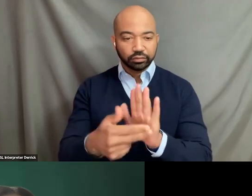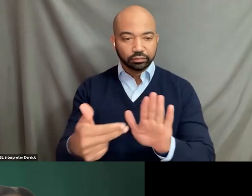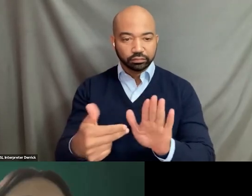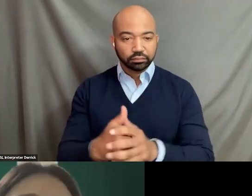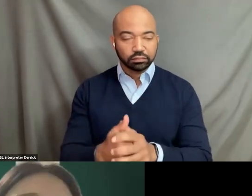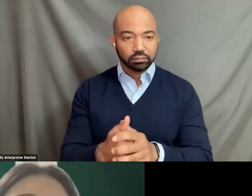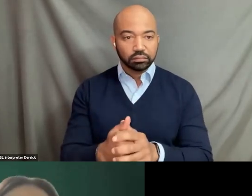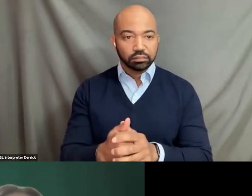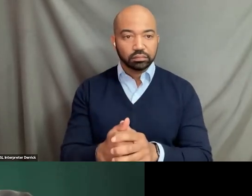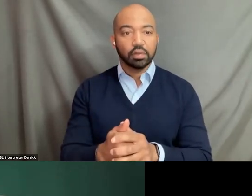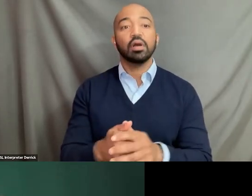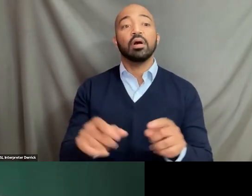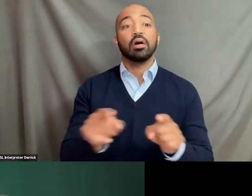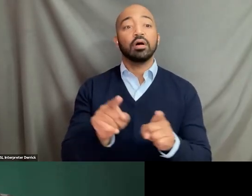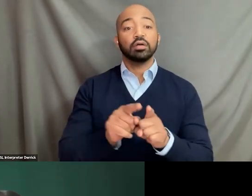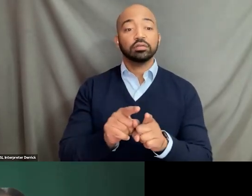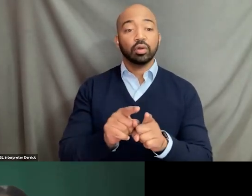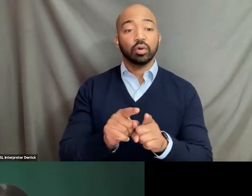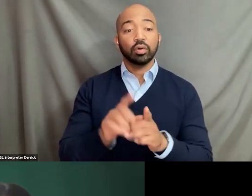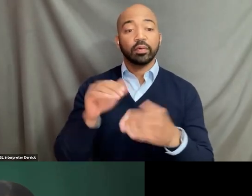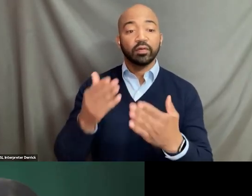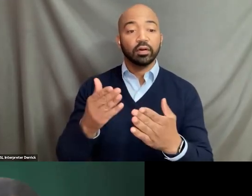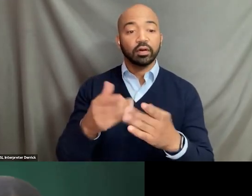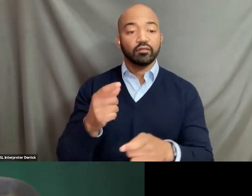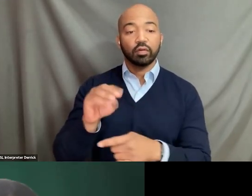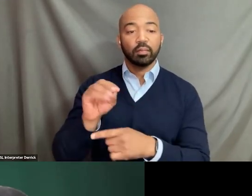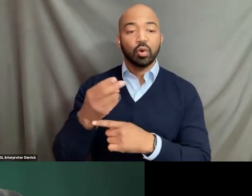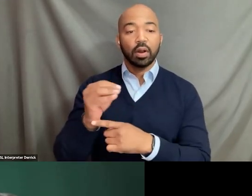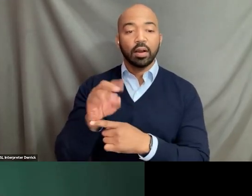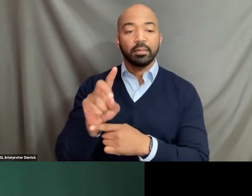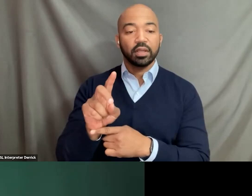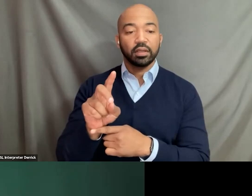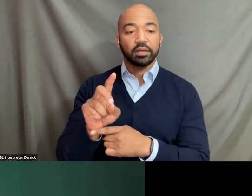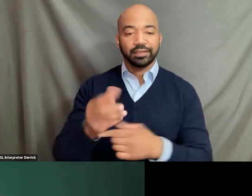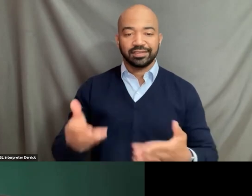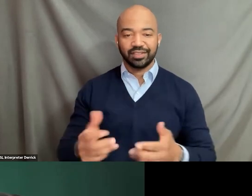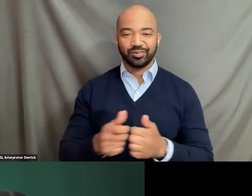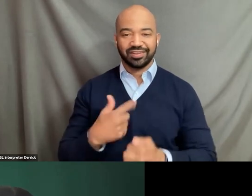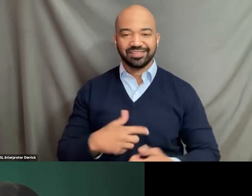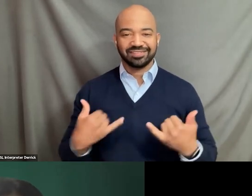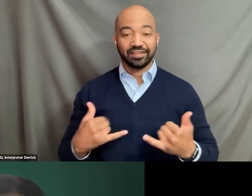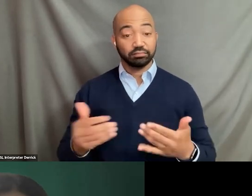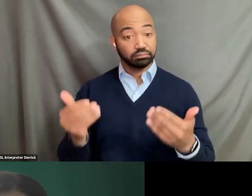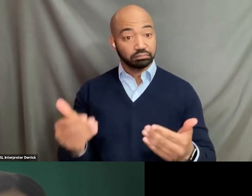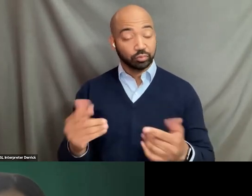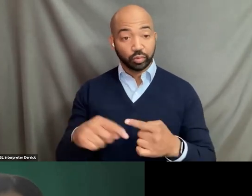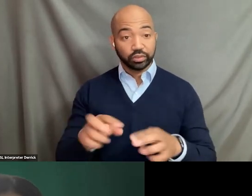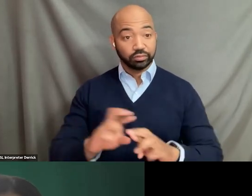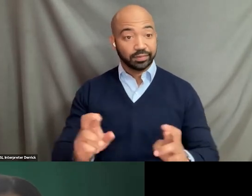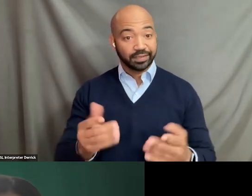Okay, and the talk will be given by Mohammad, and he's right here. So please go ahead whenever you're ready.